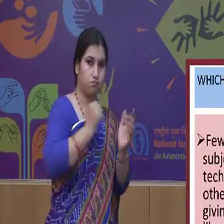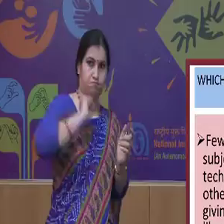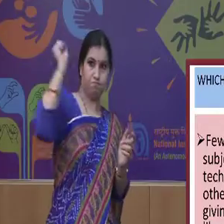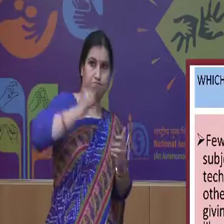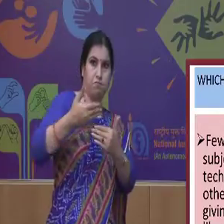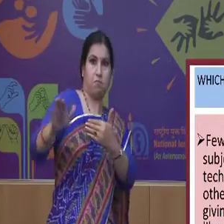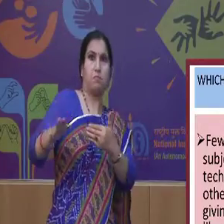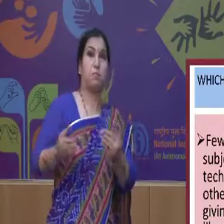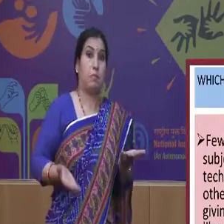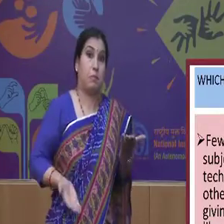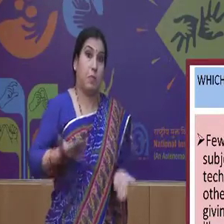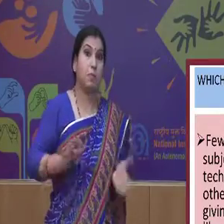country.